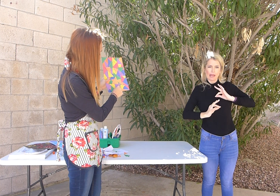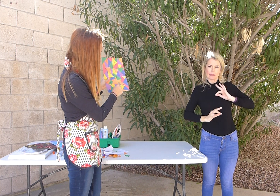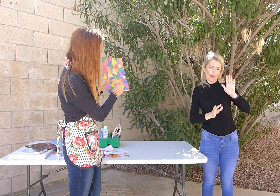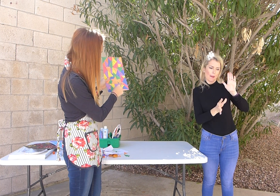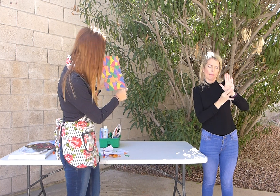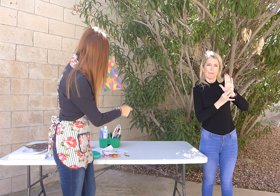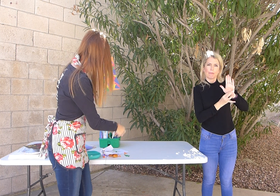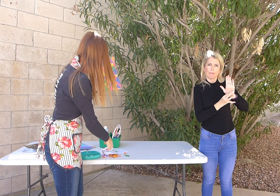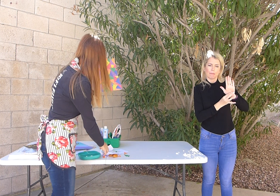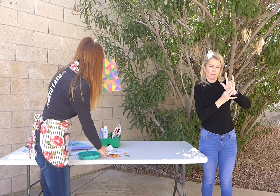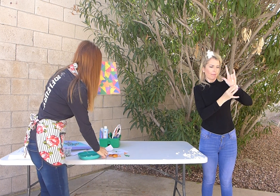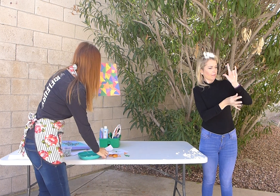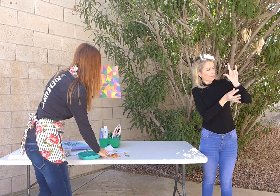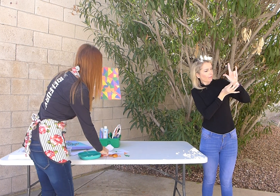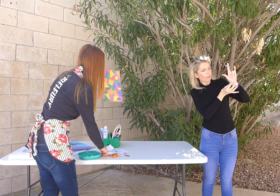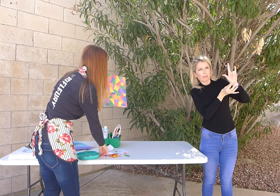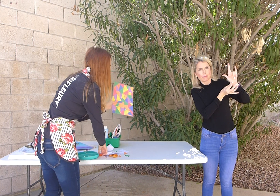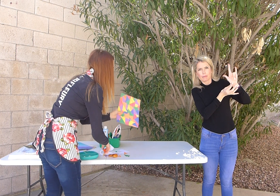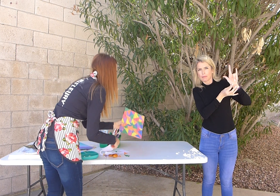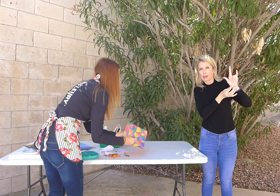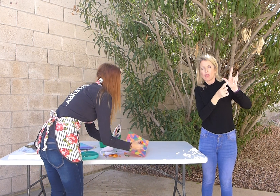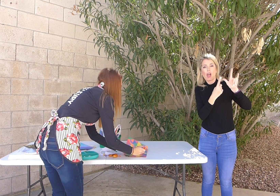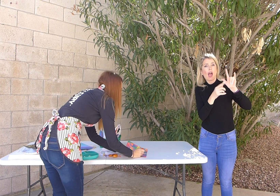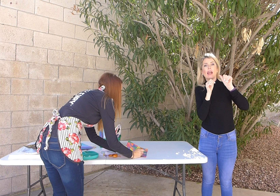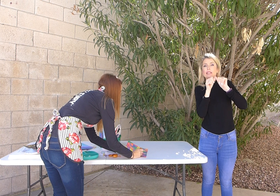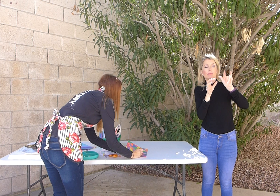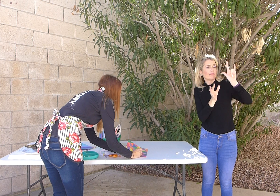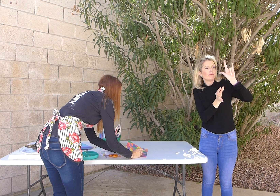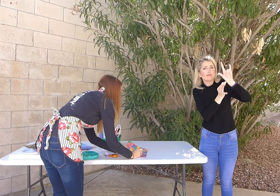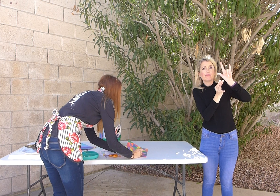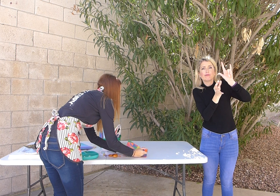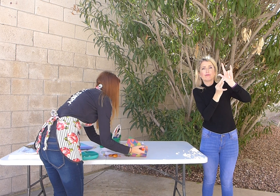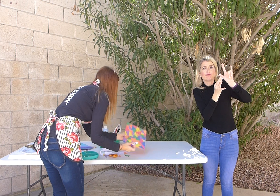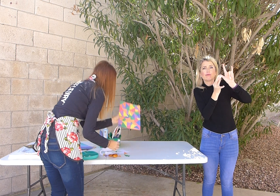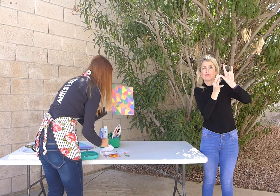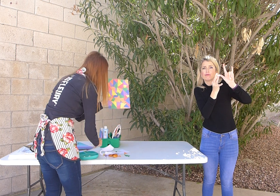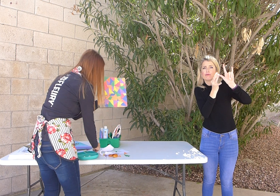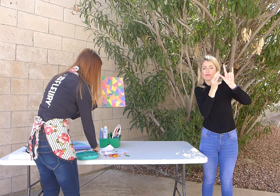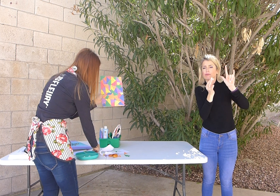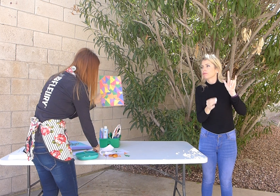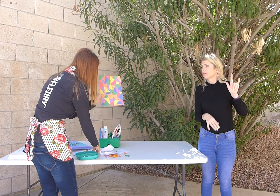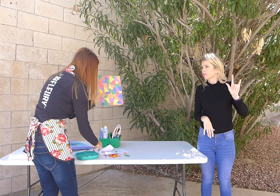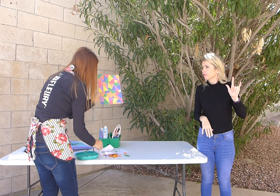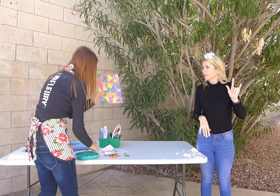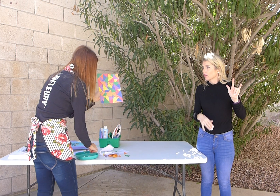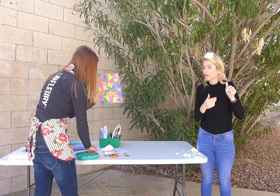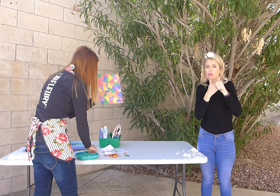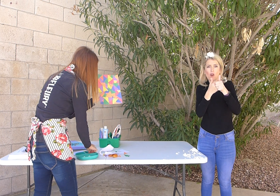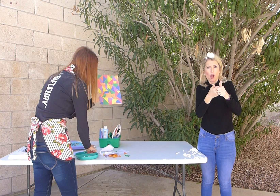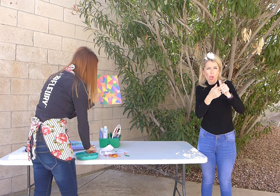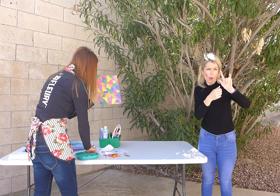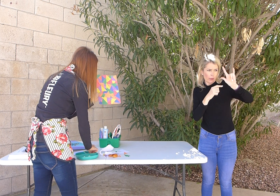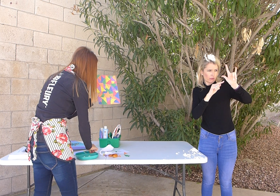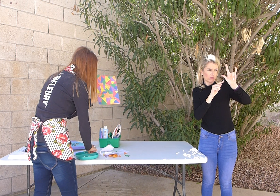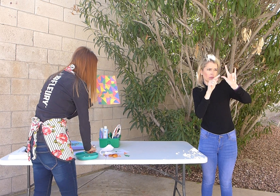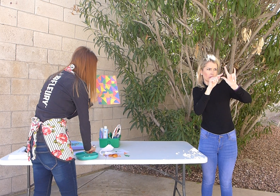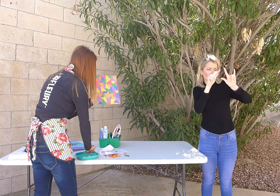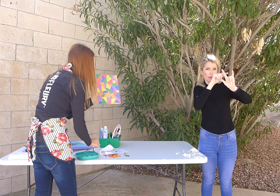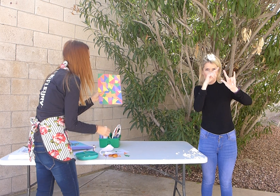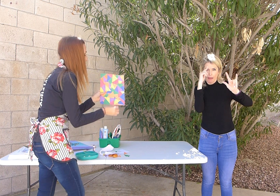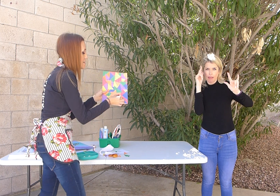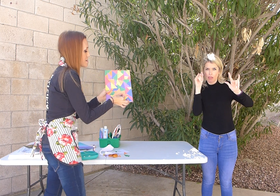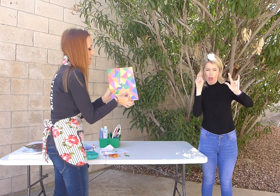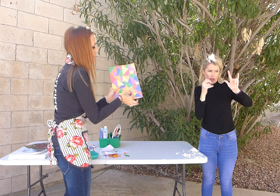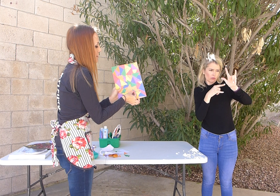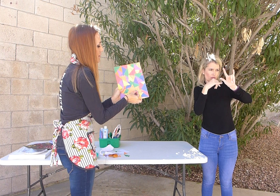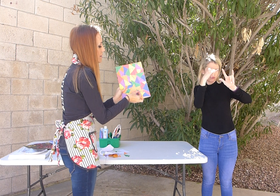line starts, and then I just keep going along, following my guide, my stencil that I